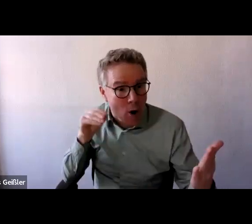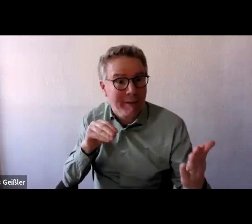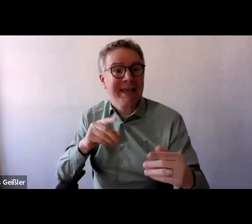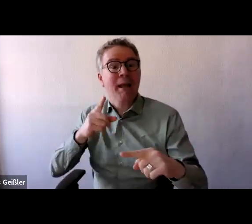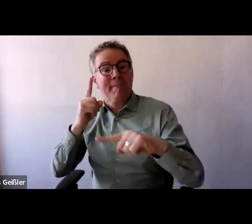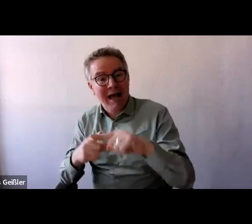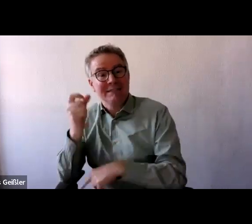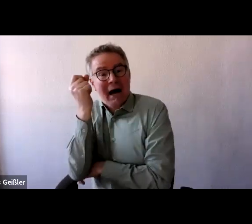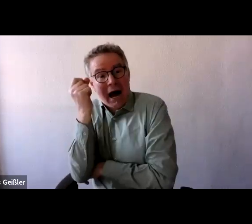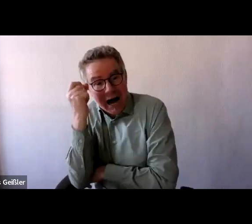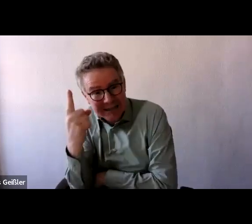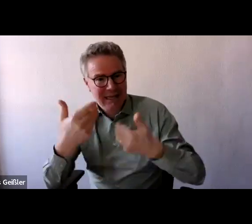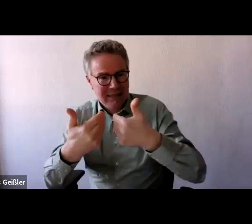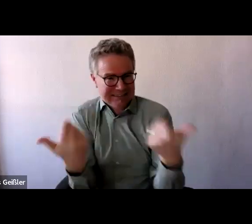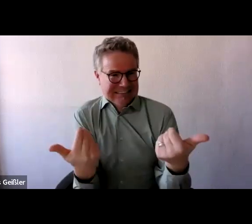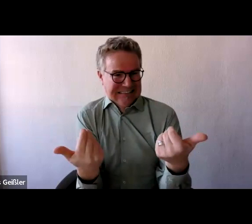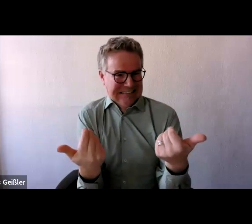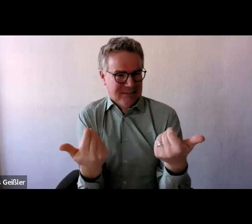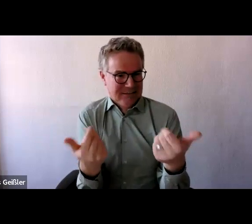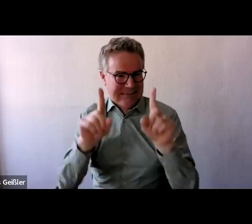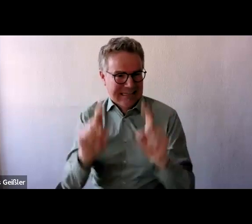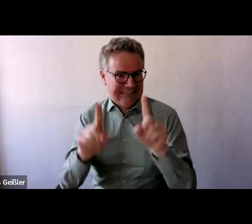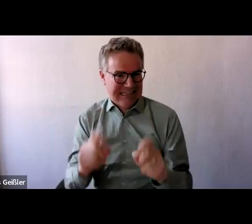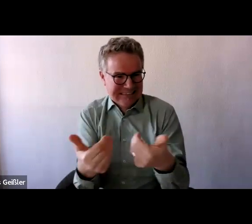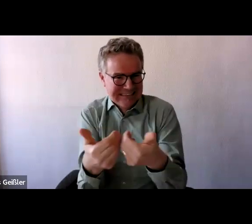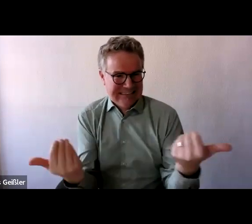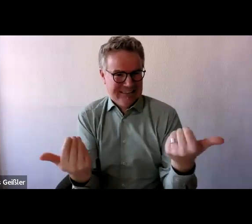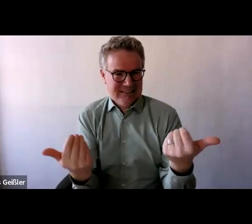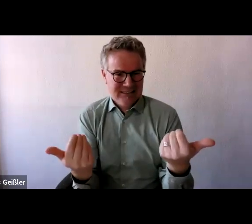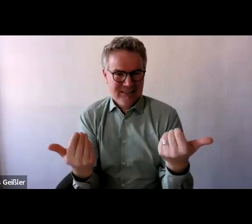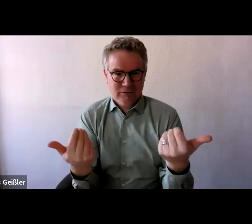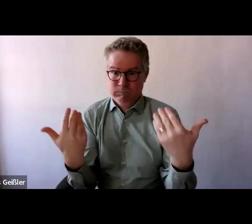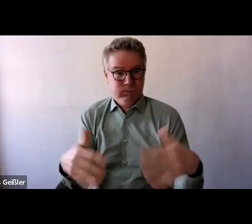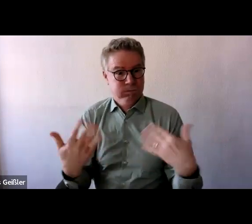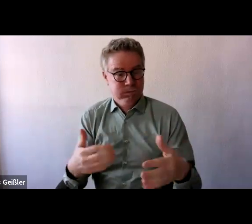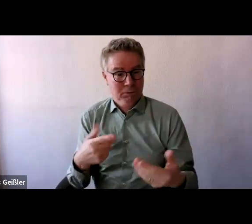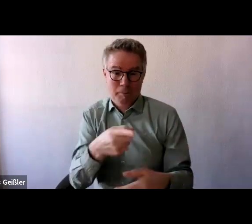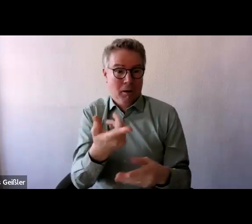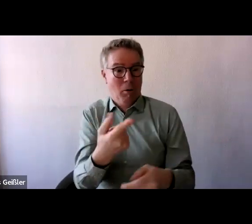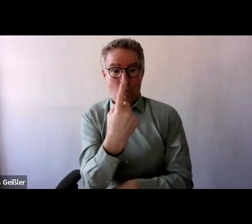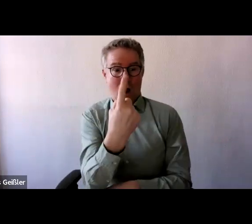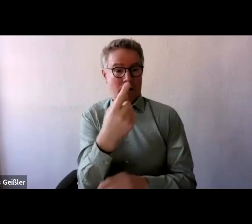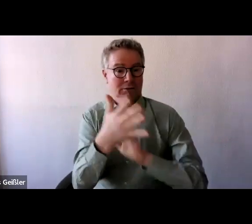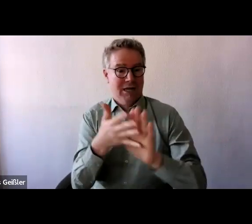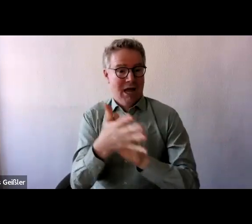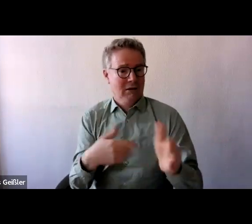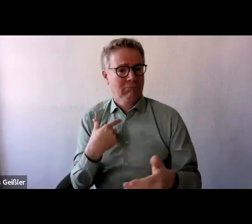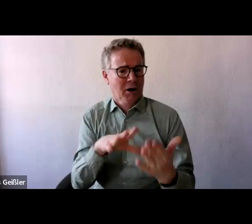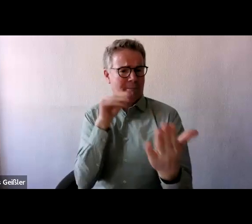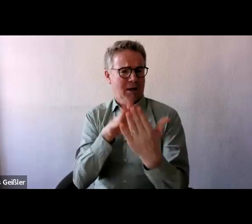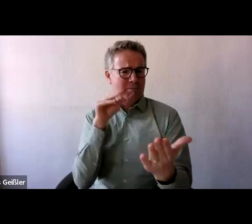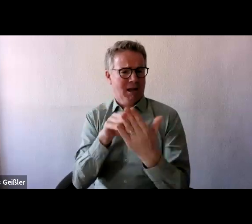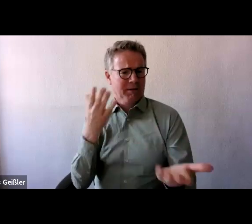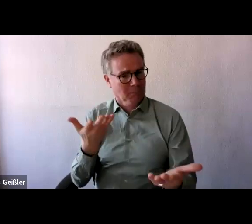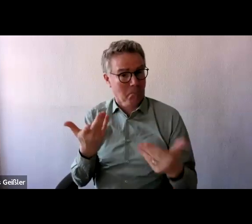sign language, but I can certainly copy it and regurgitate it. I can reproduce it. How do we know that that's living in somebody's memory and that's becoming a part